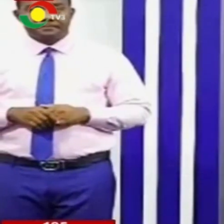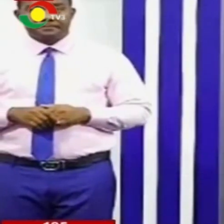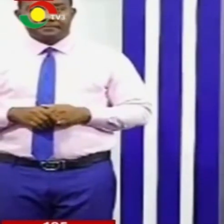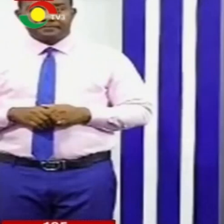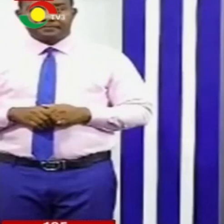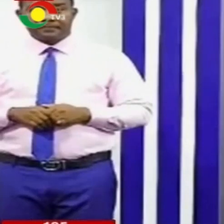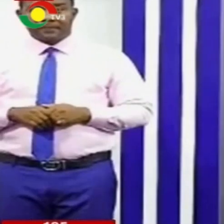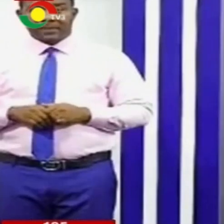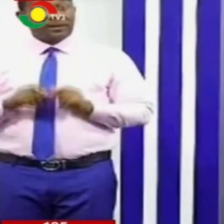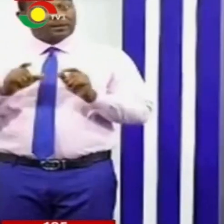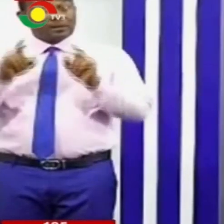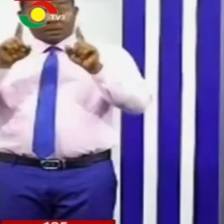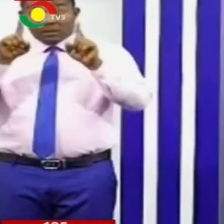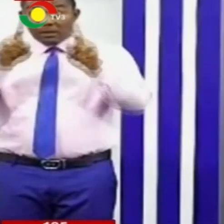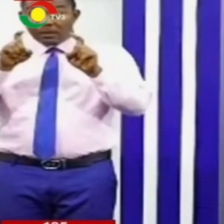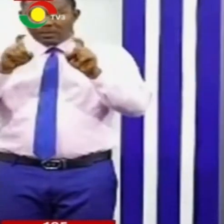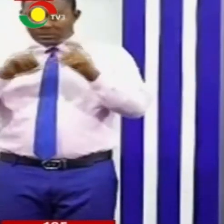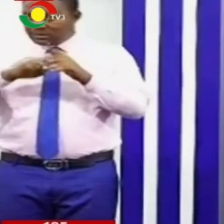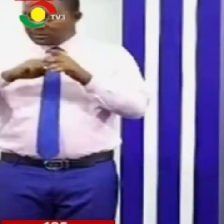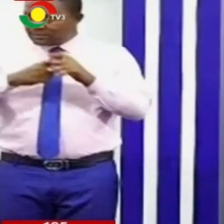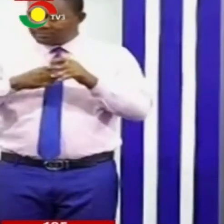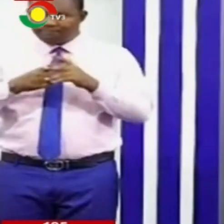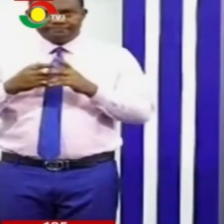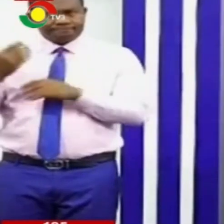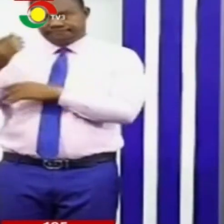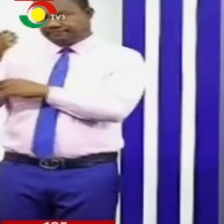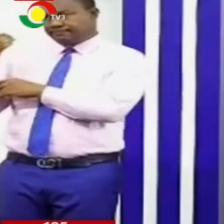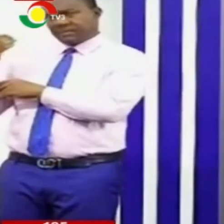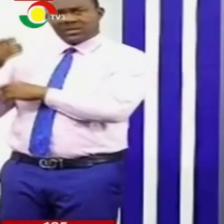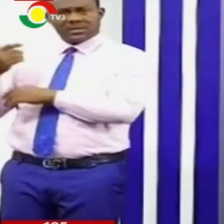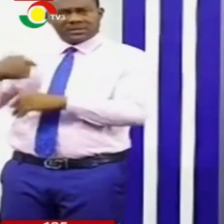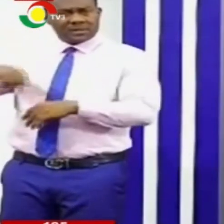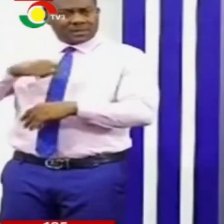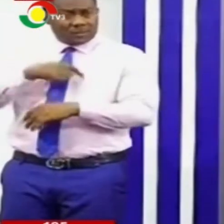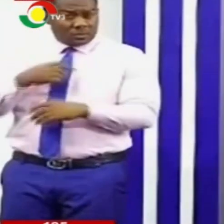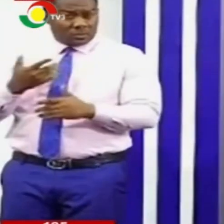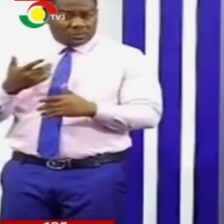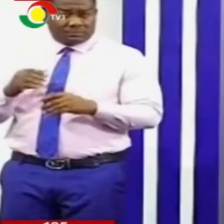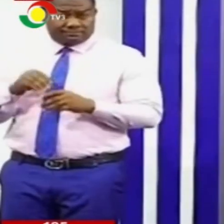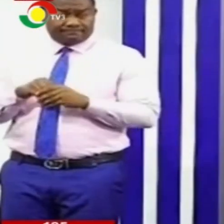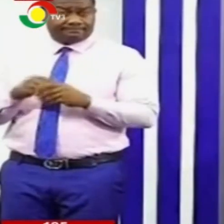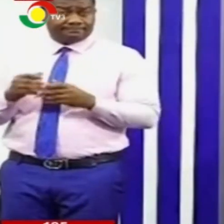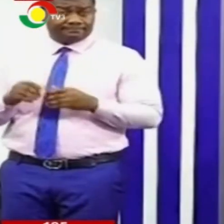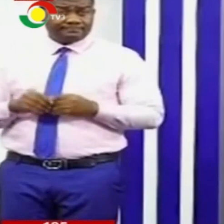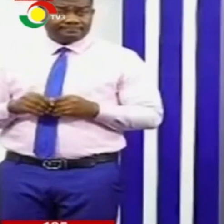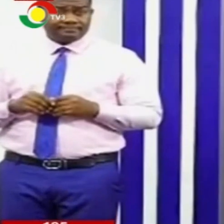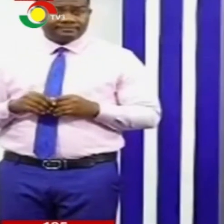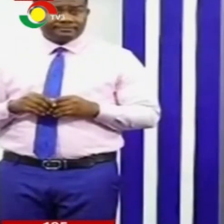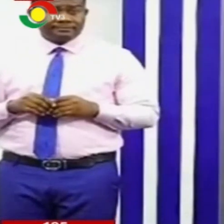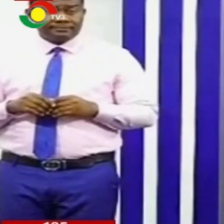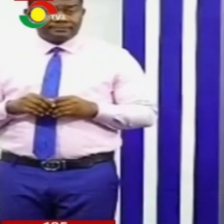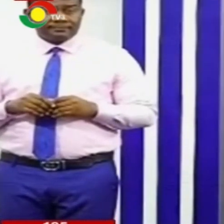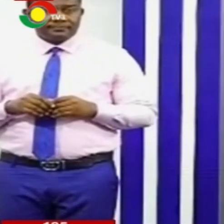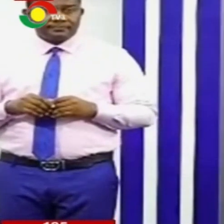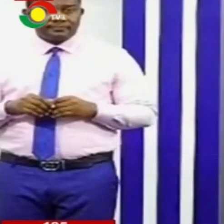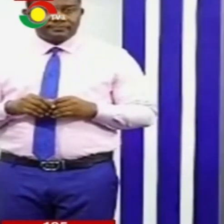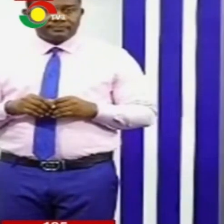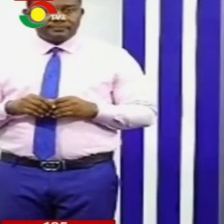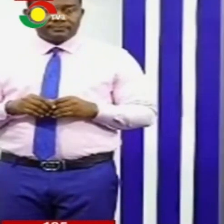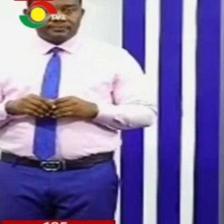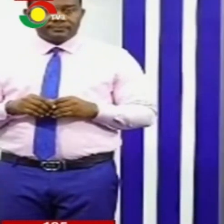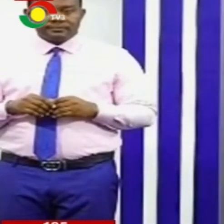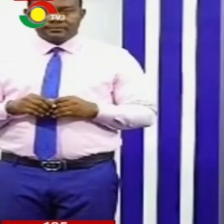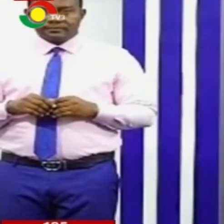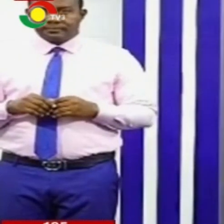commenced. A few days ago, we mentioned that we, as part of this exercise, will be asking officials involved